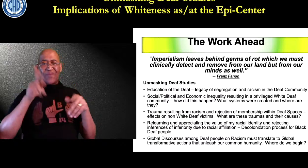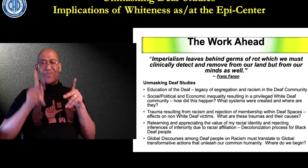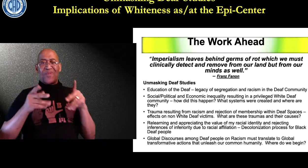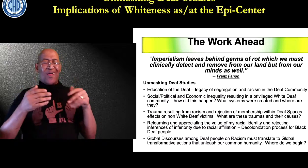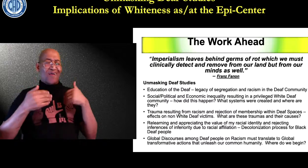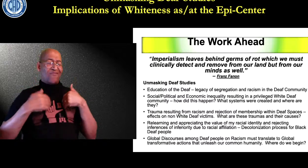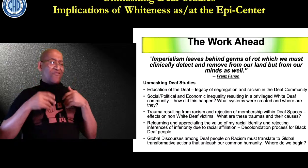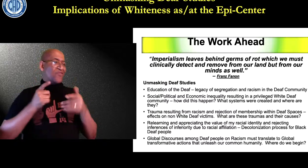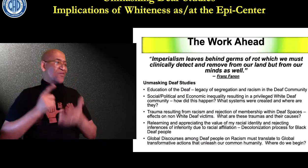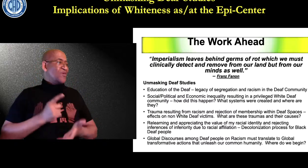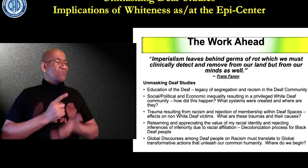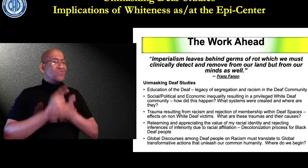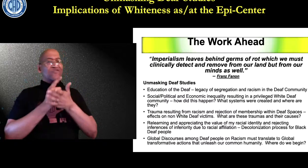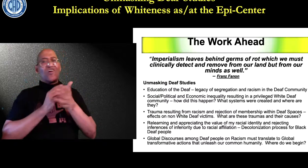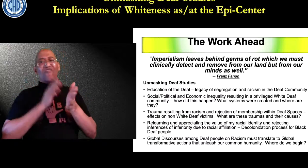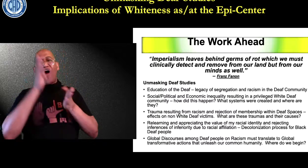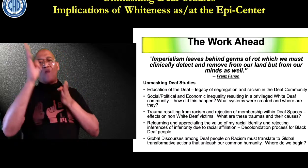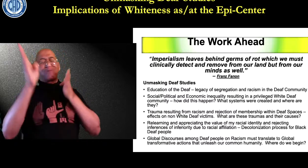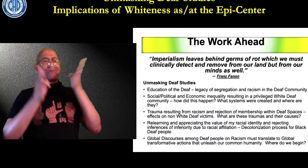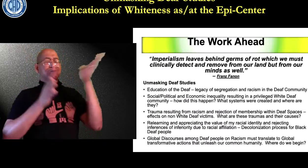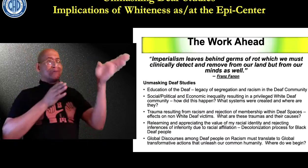coming together and speaking through.